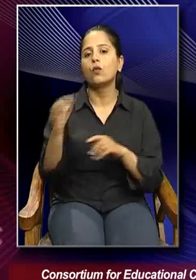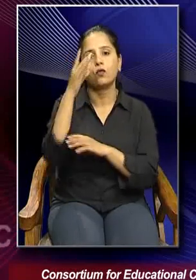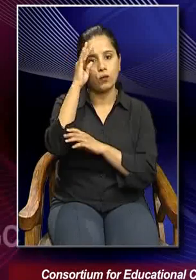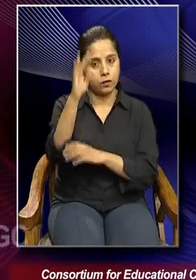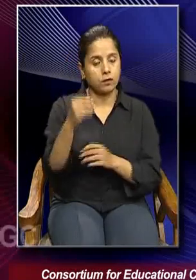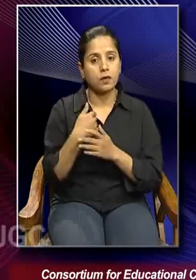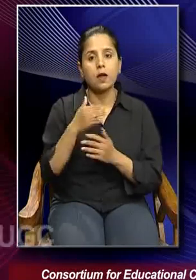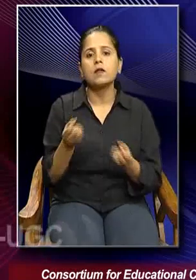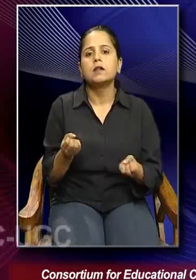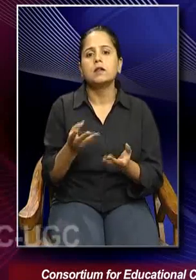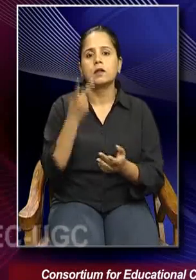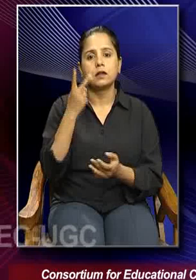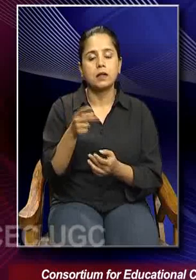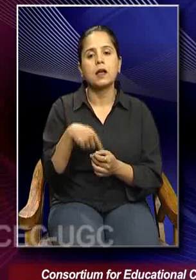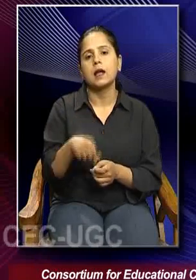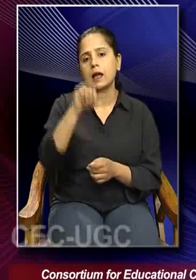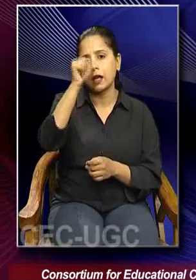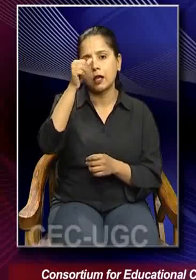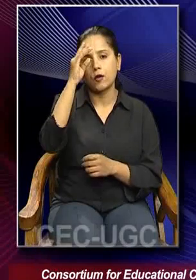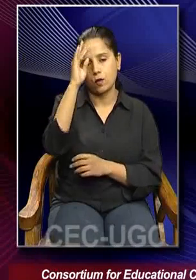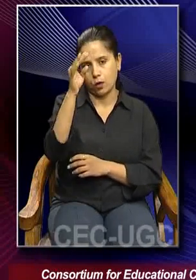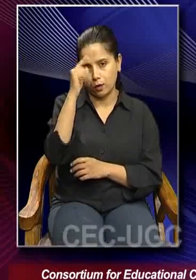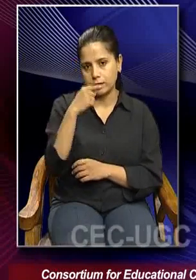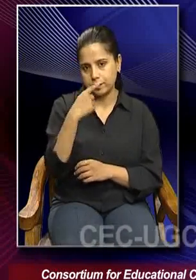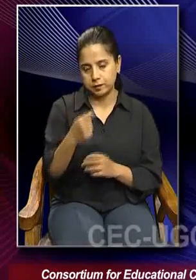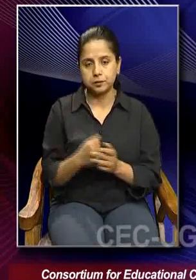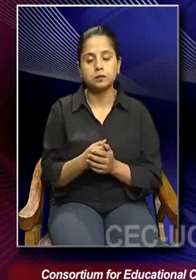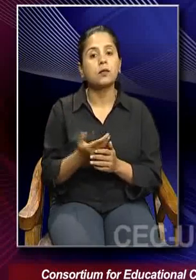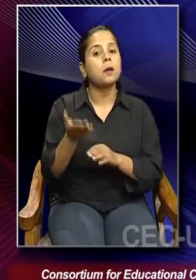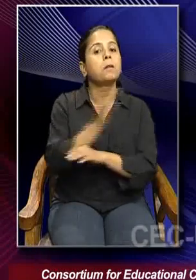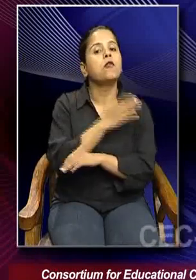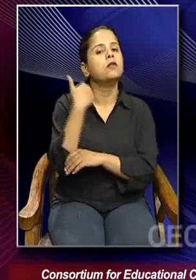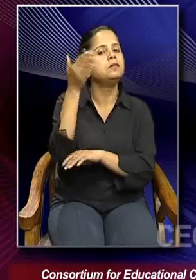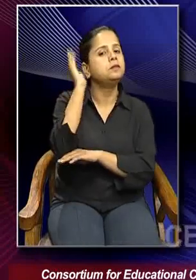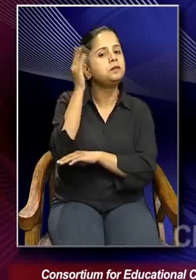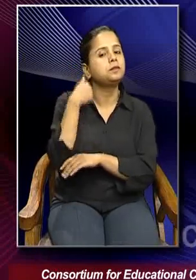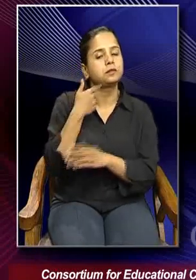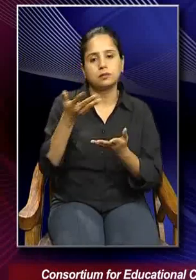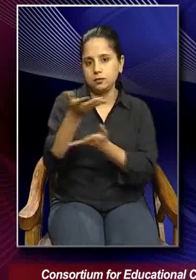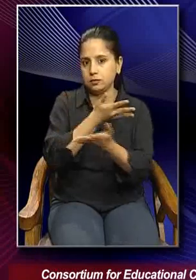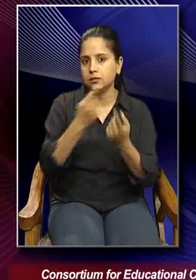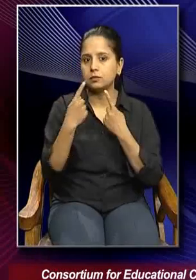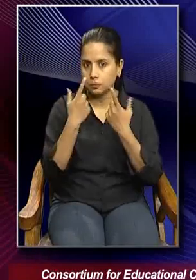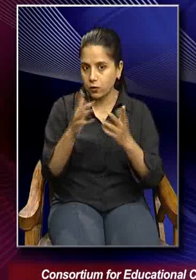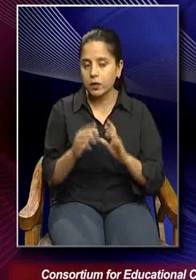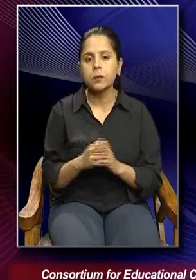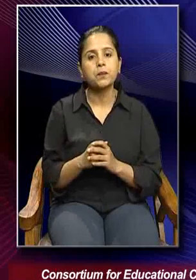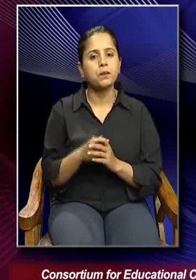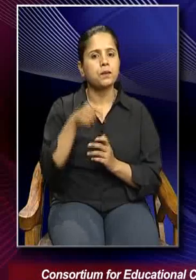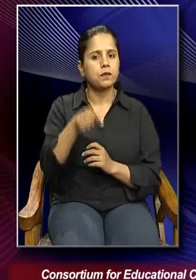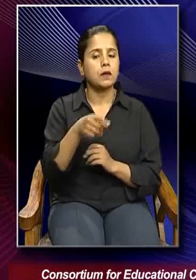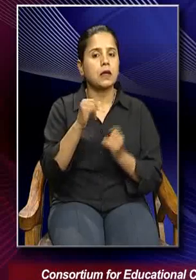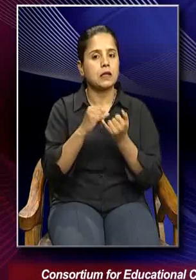we have started with Indian philosophy. And in the previous lectures, we have discussed the